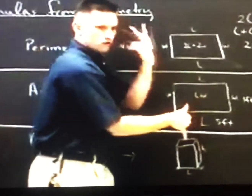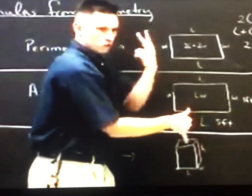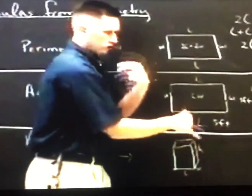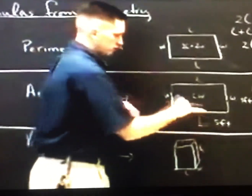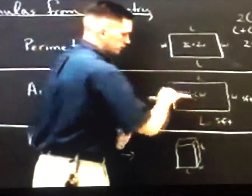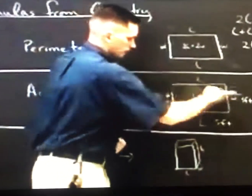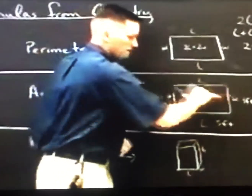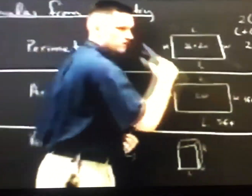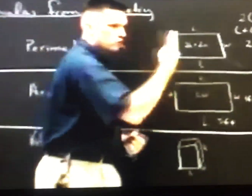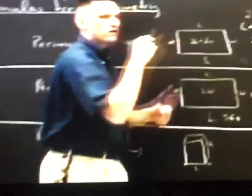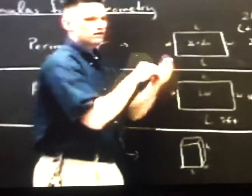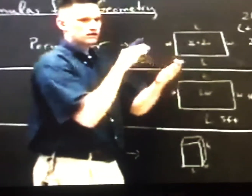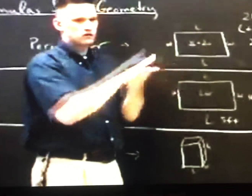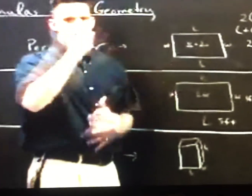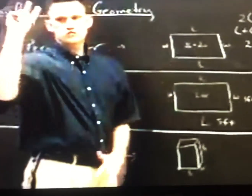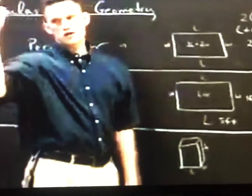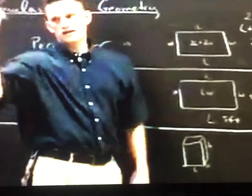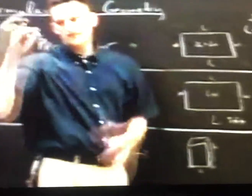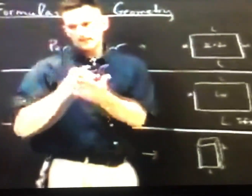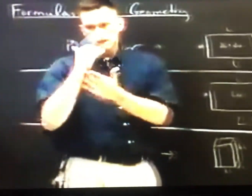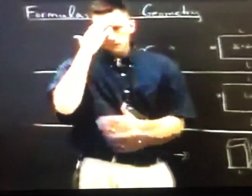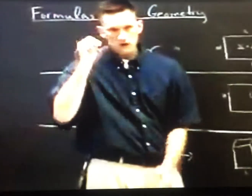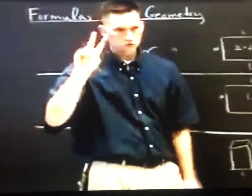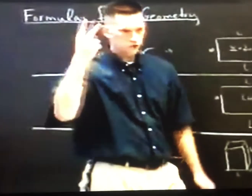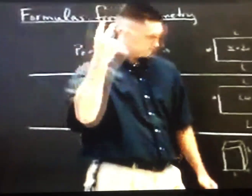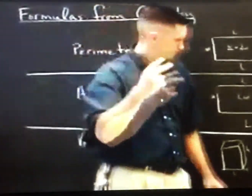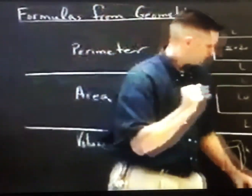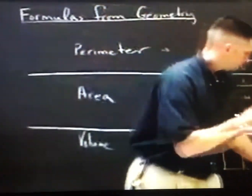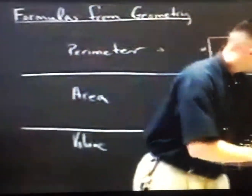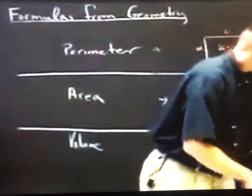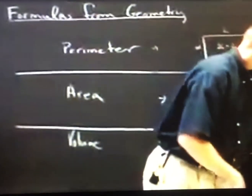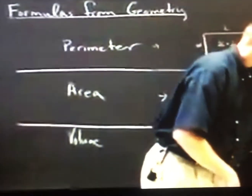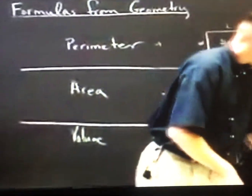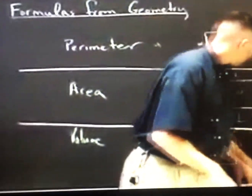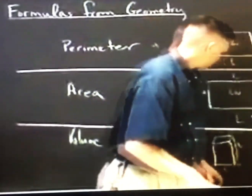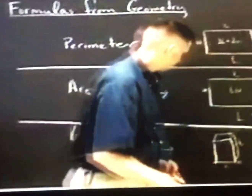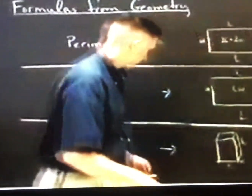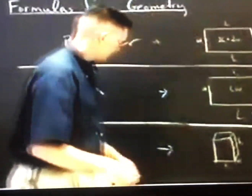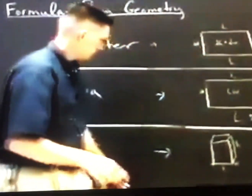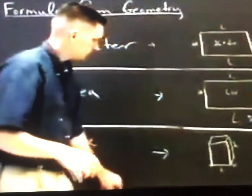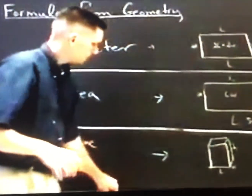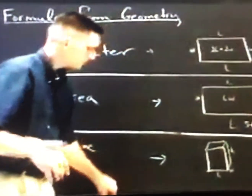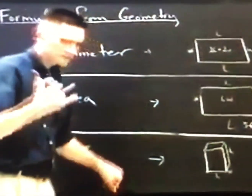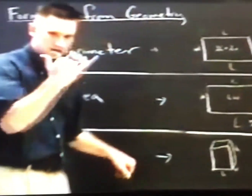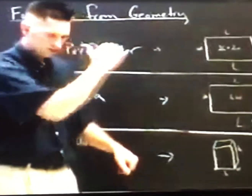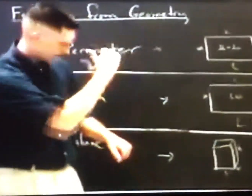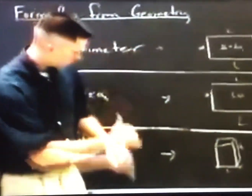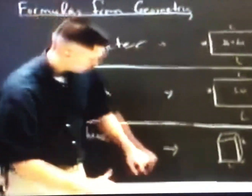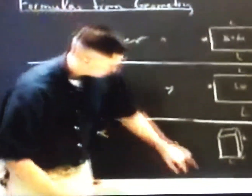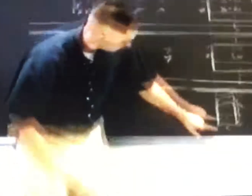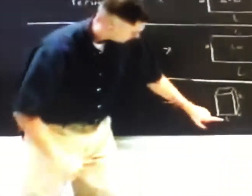Because there's two lengths to multiply the sides and two sides of the width. So it is always squared.